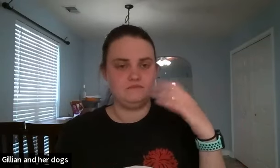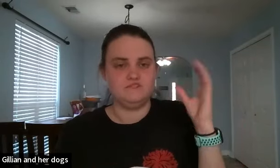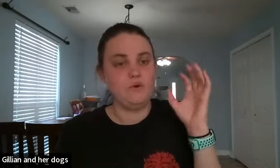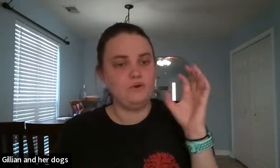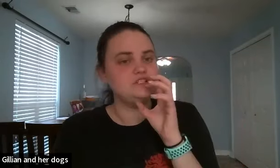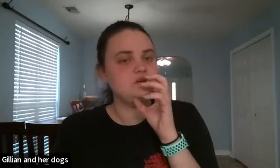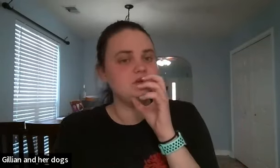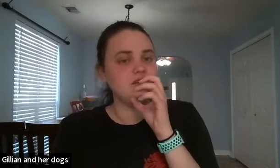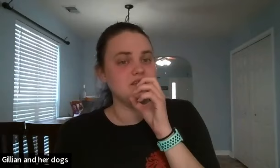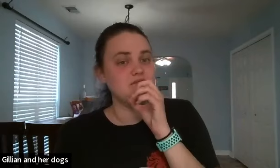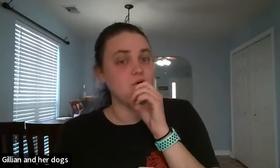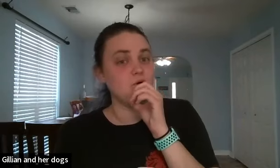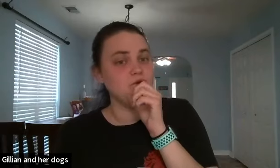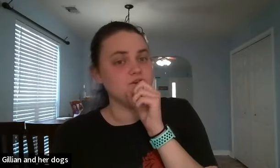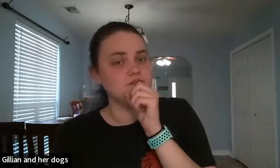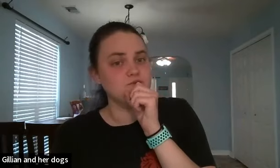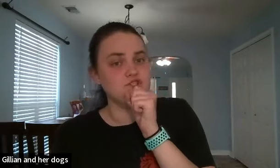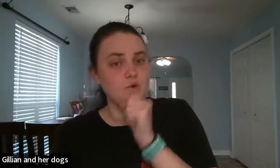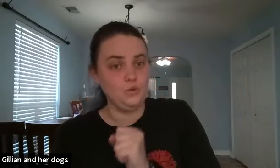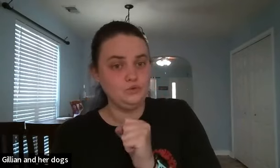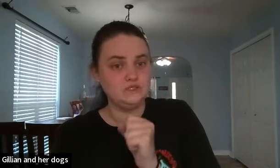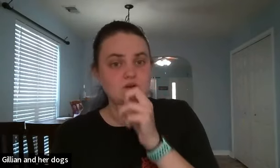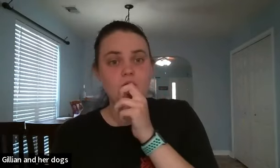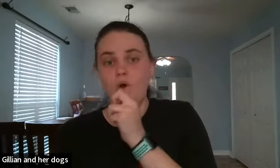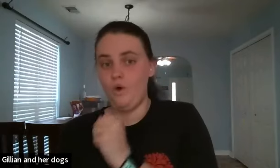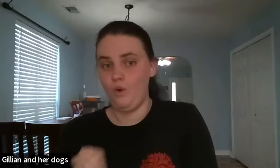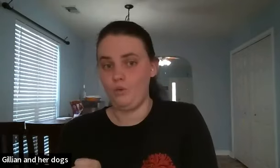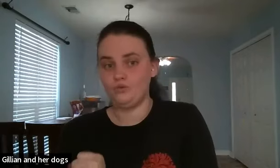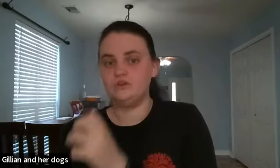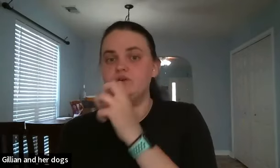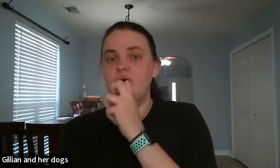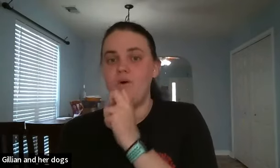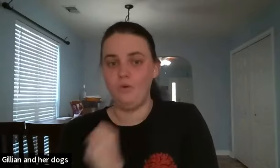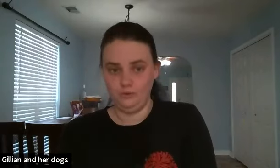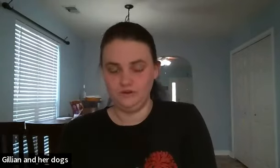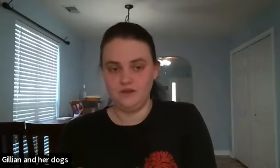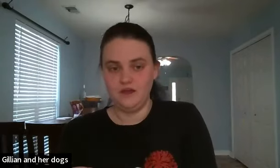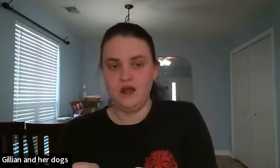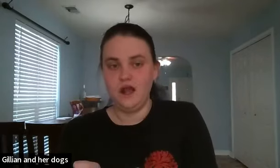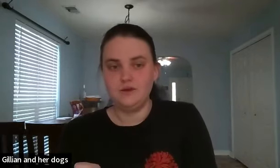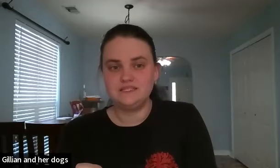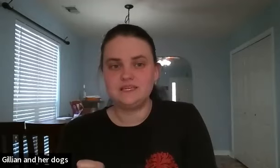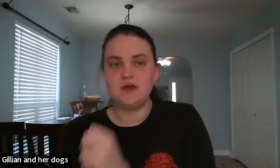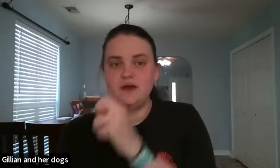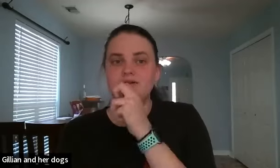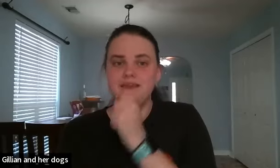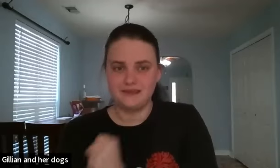So older is going to be the sign for old first, which is old, old, old. I always think about